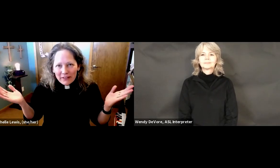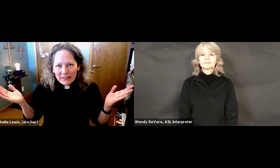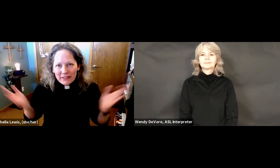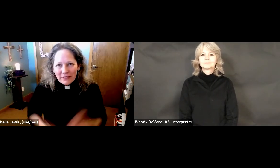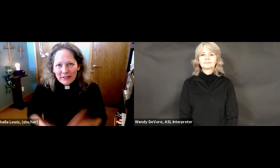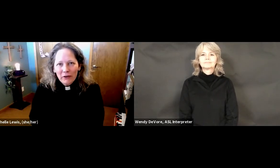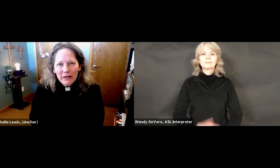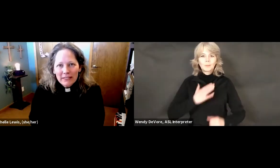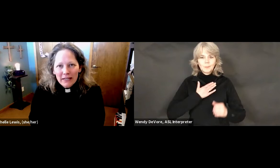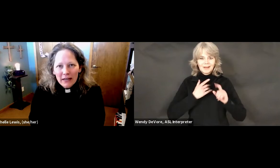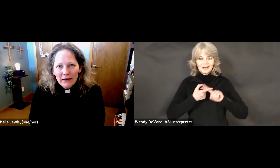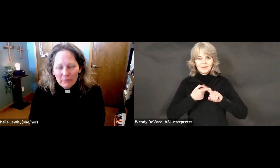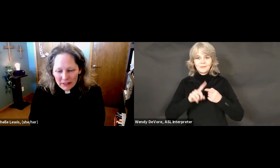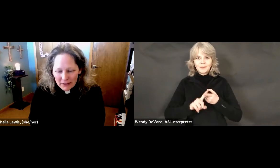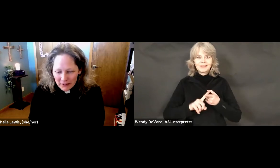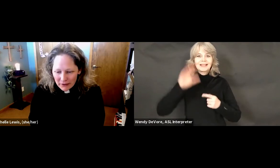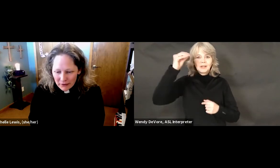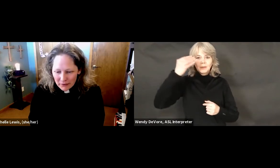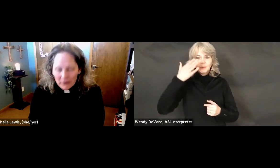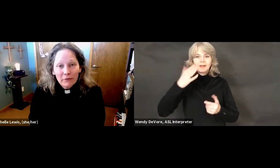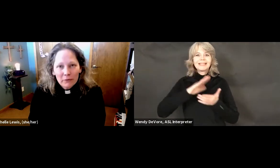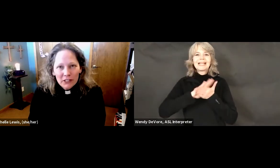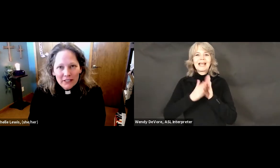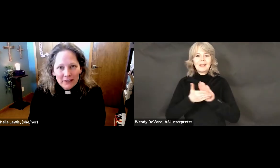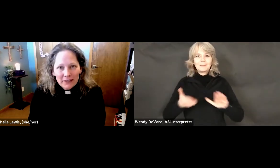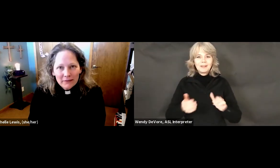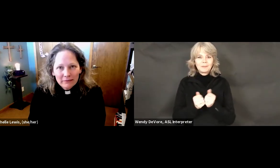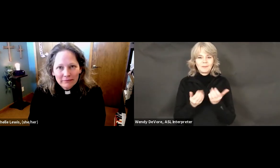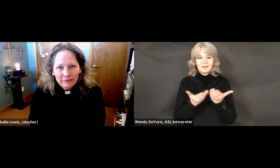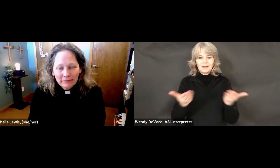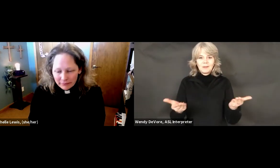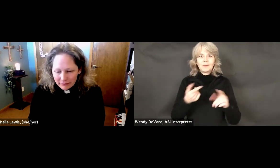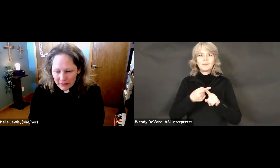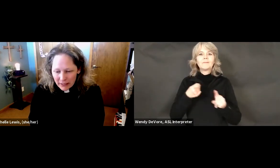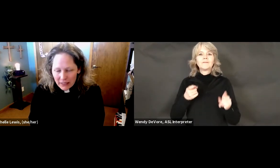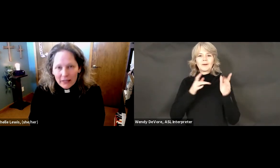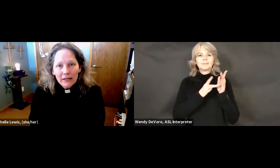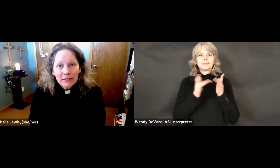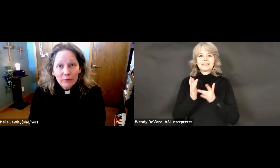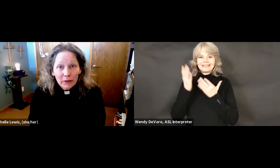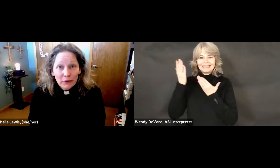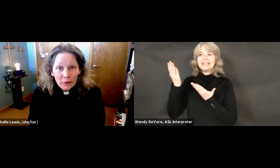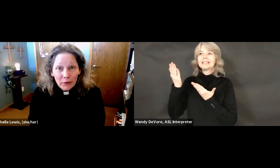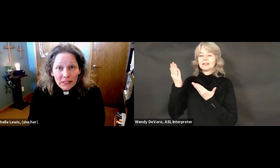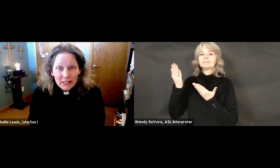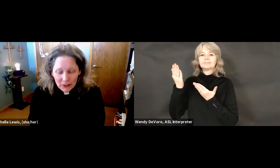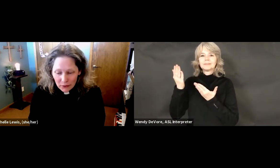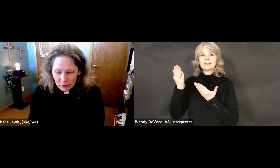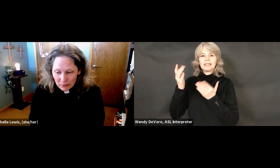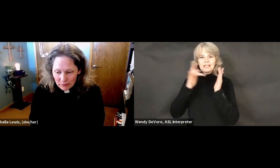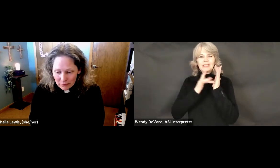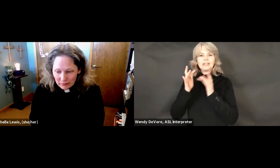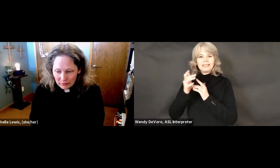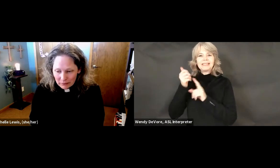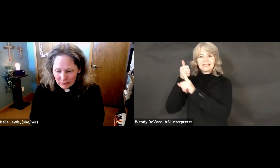My friends, grace and peace to you from Jesus. He is the one who notices you,